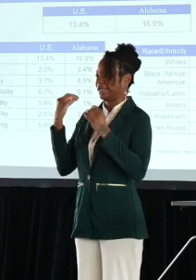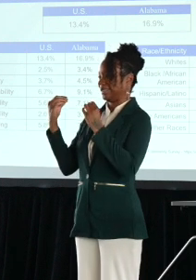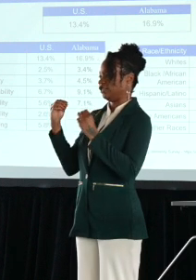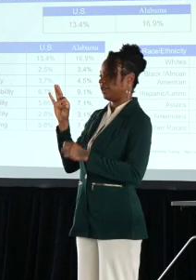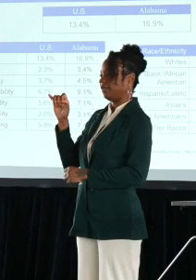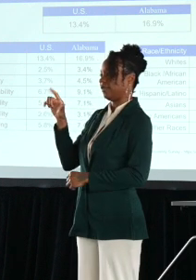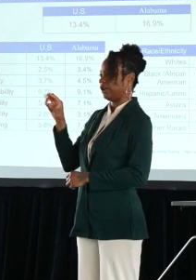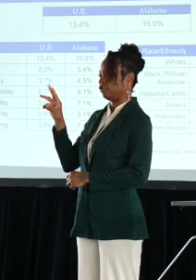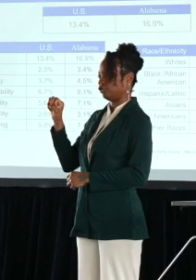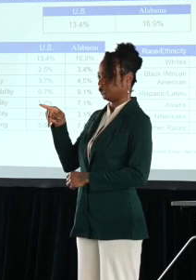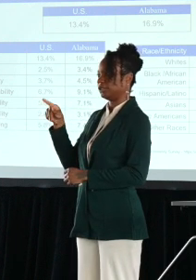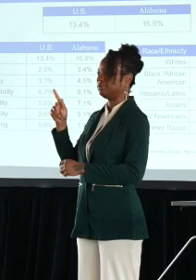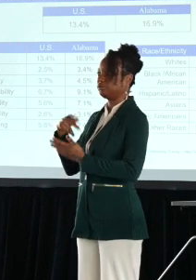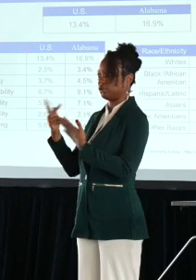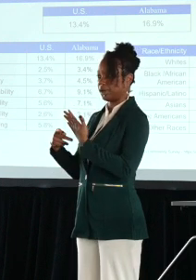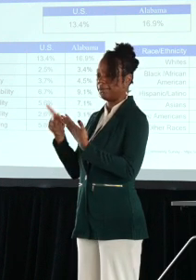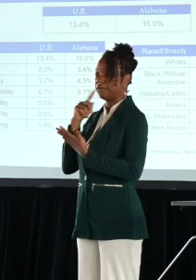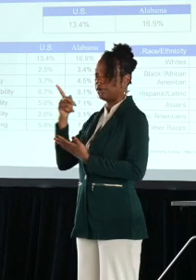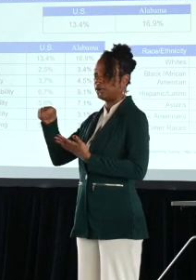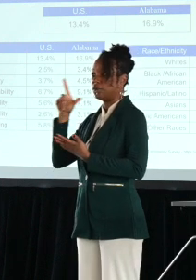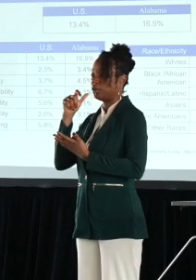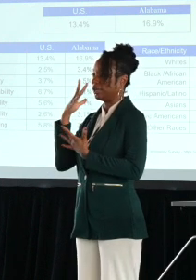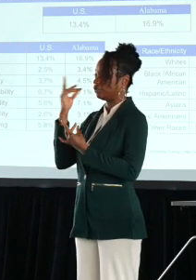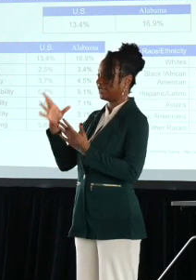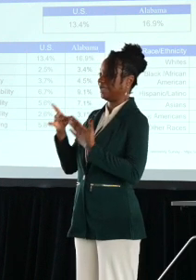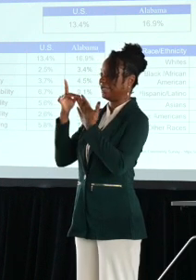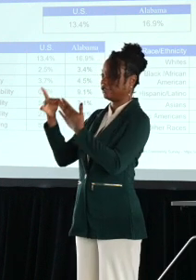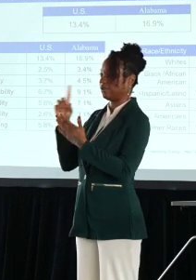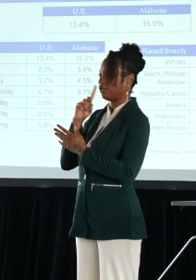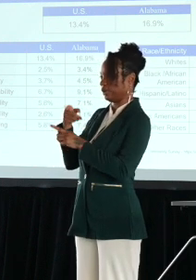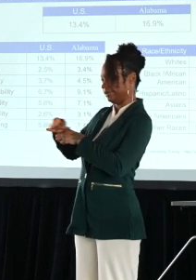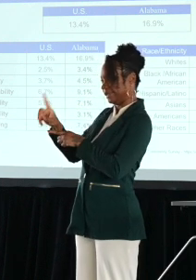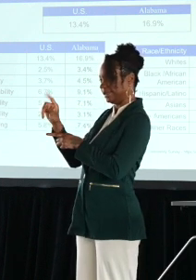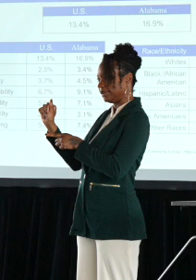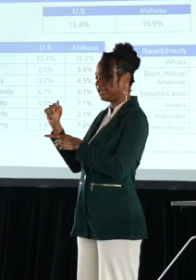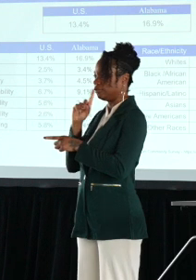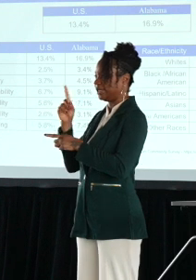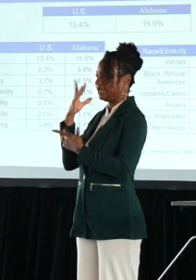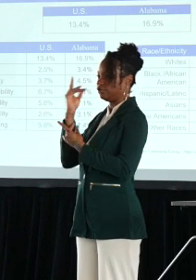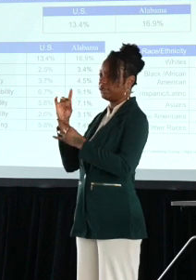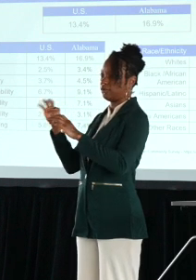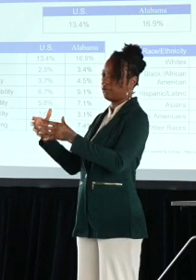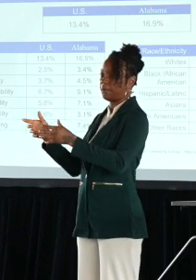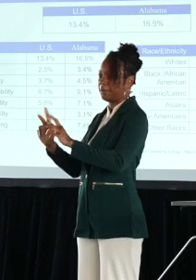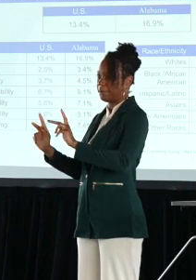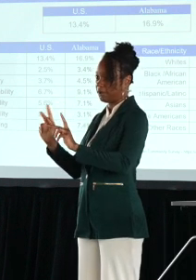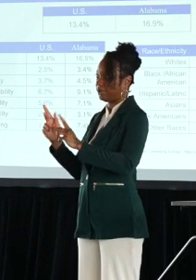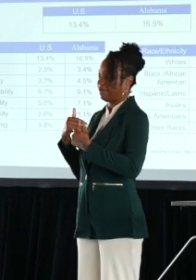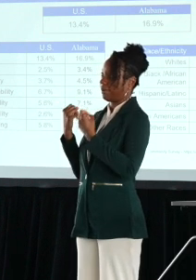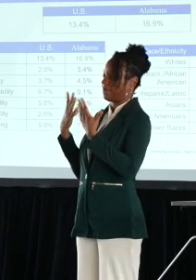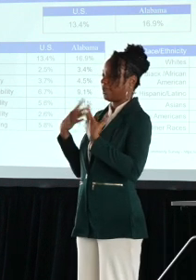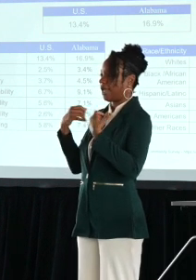have physical therapists, occupational therapists. We actually had a music therapist once. We have physicians from time to time. And we have a